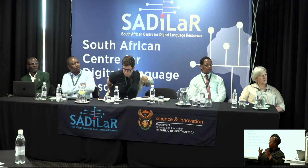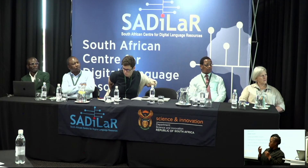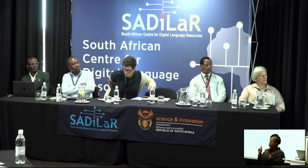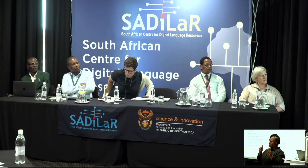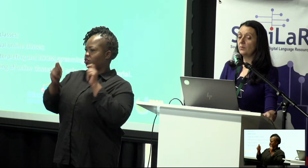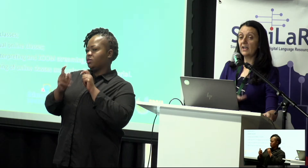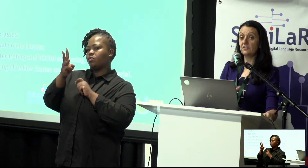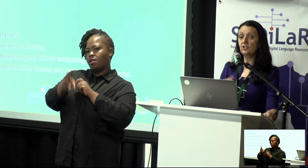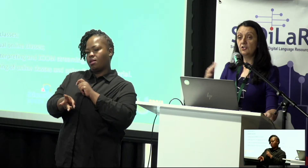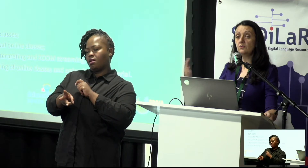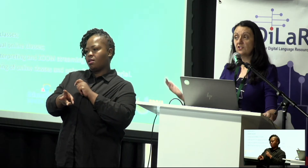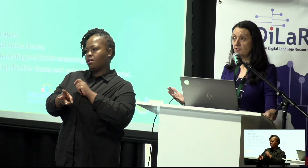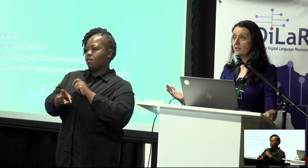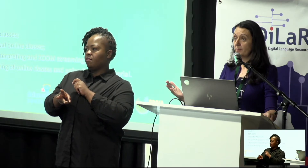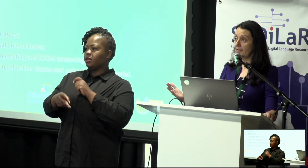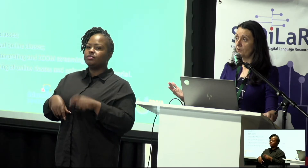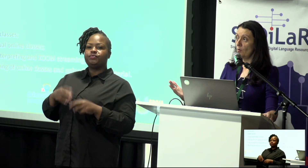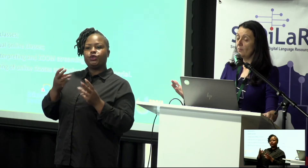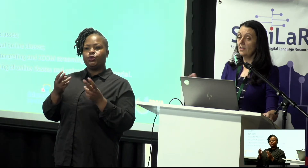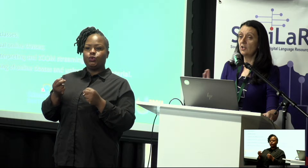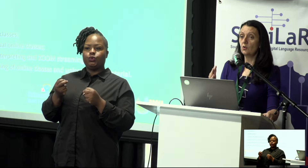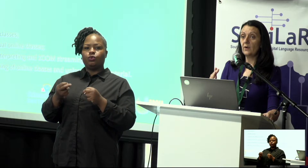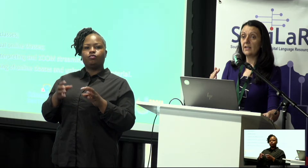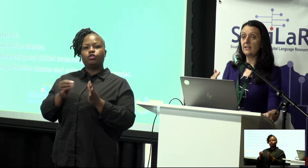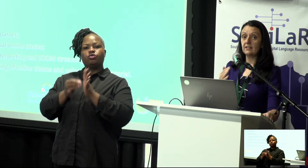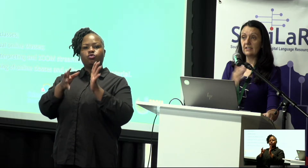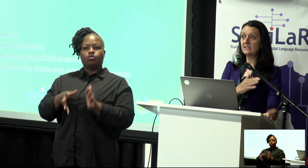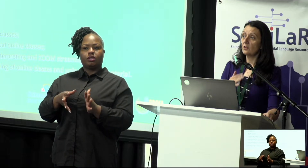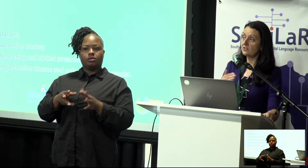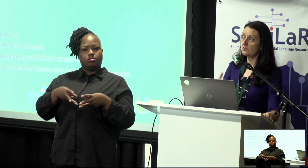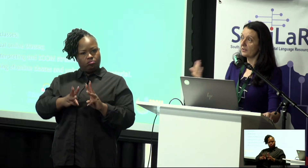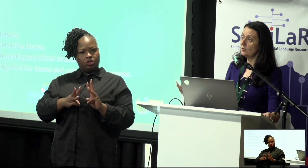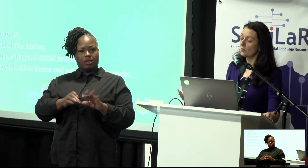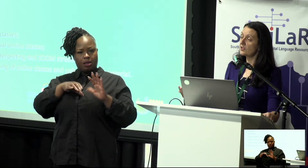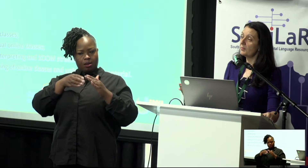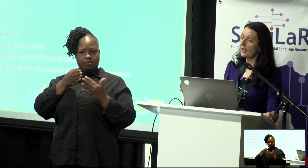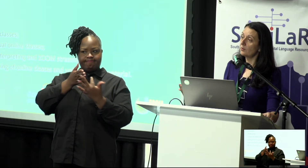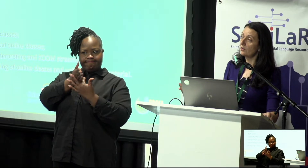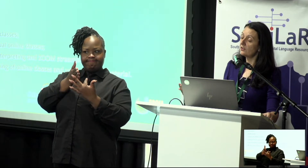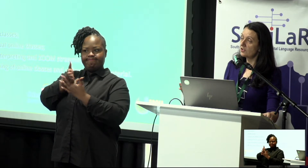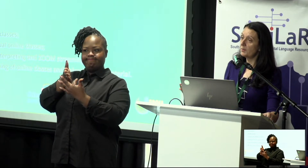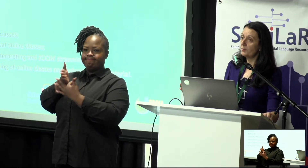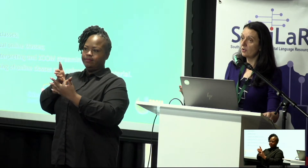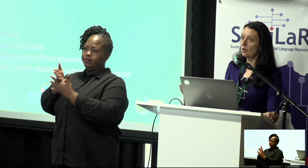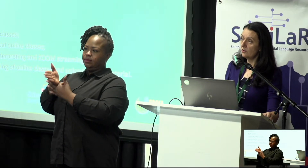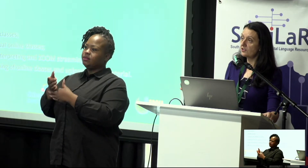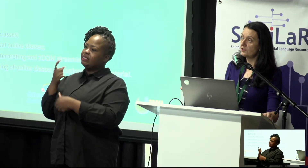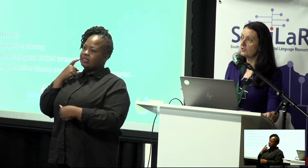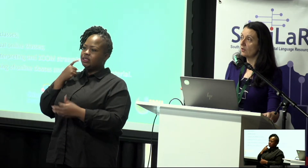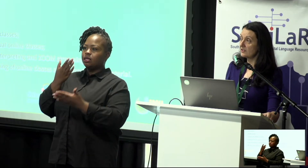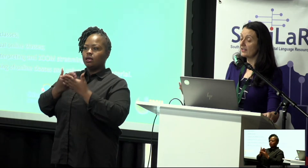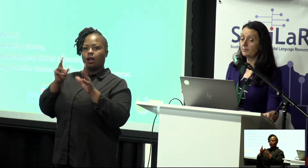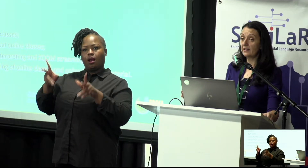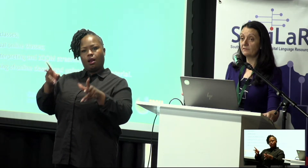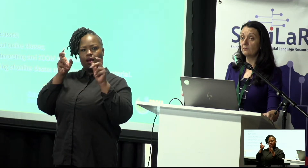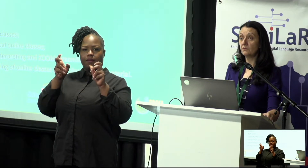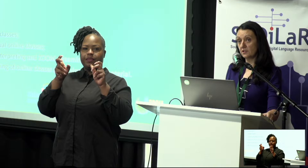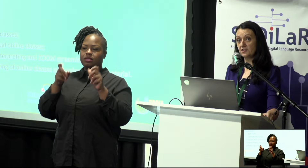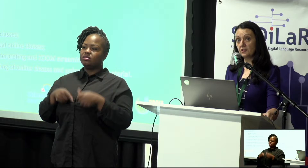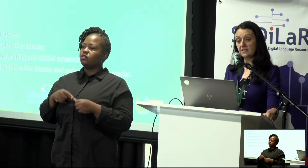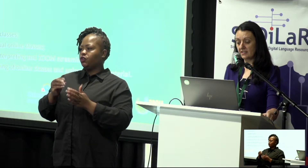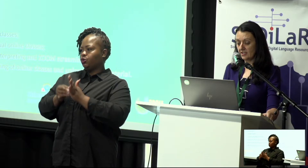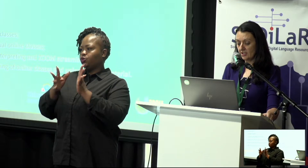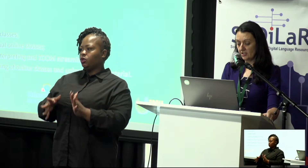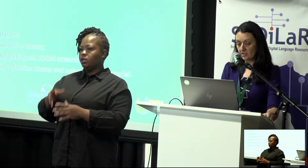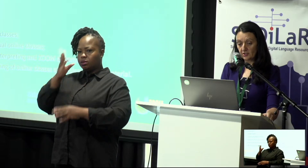year, it'll be, we have a new student platform where these classes will then also be able to be put onto that platform